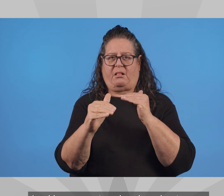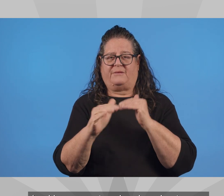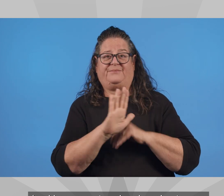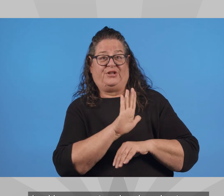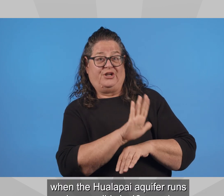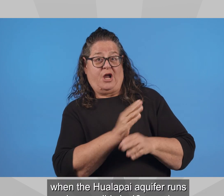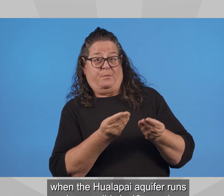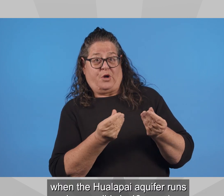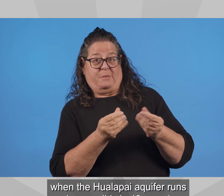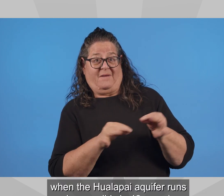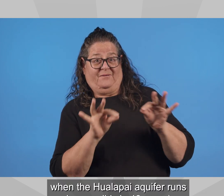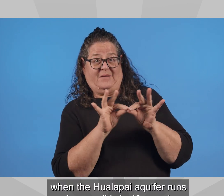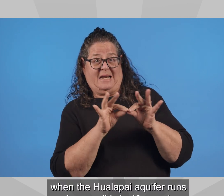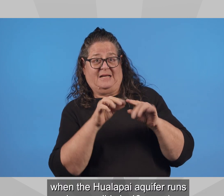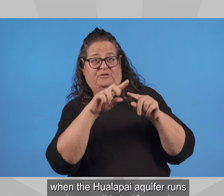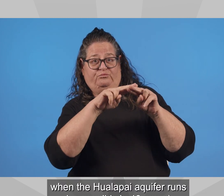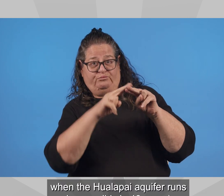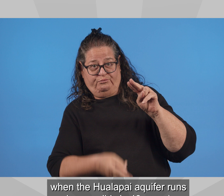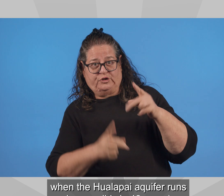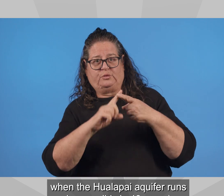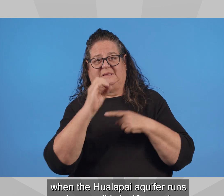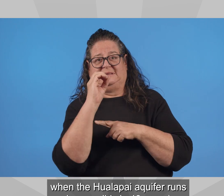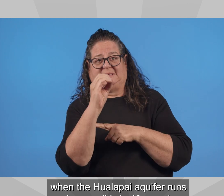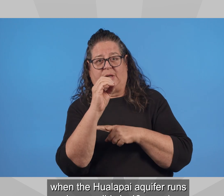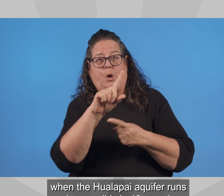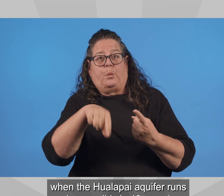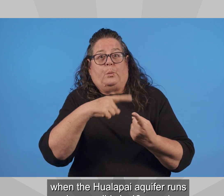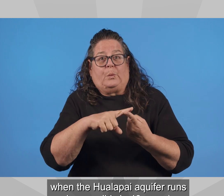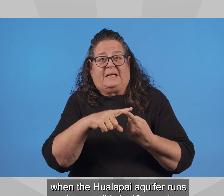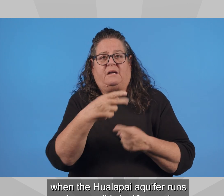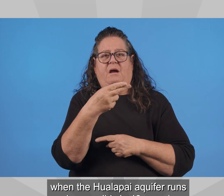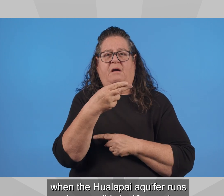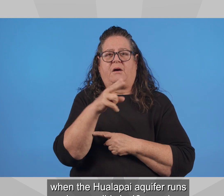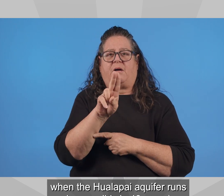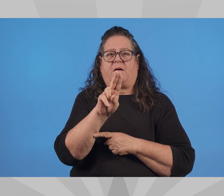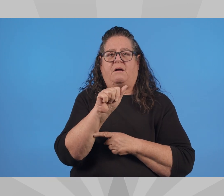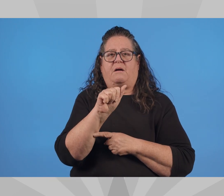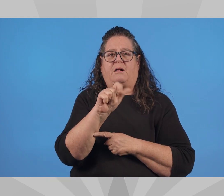zero when the Hualapai aquifer runs dry, possibly in 40 years.